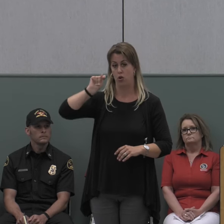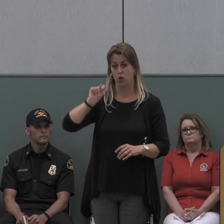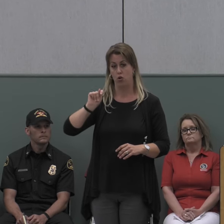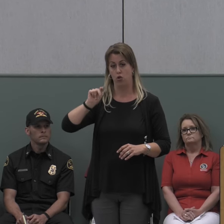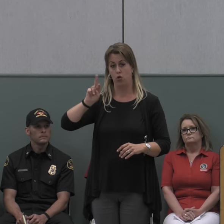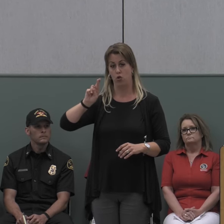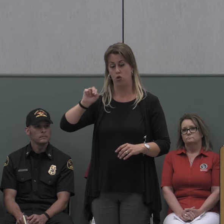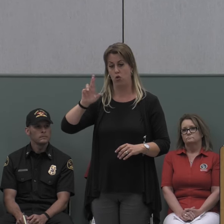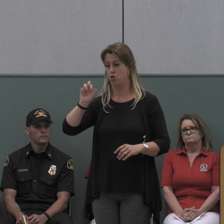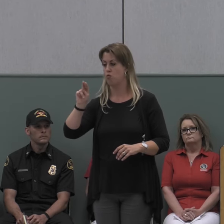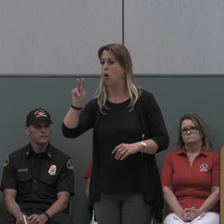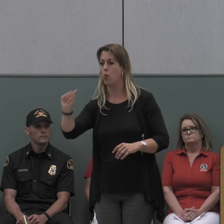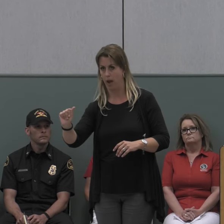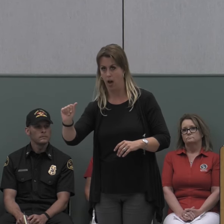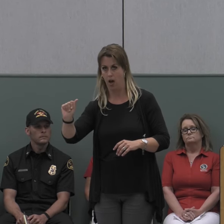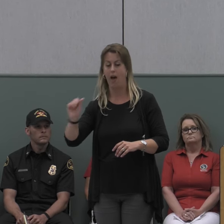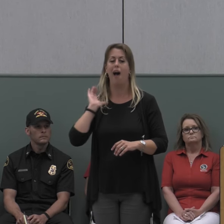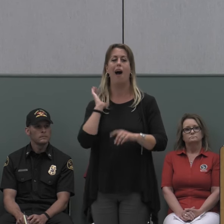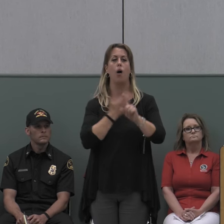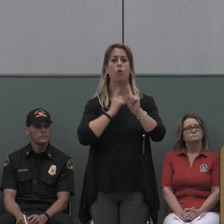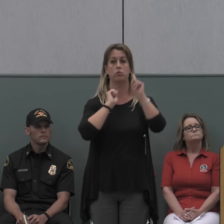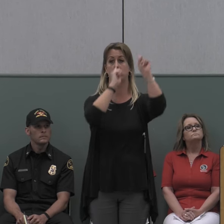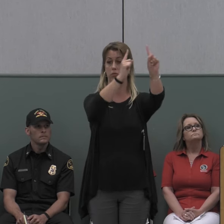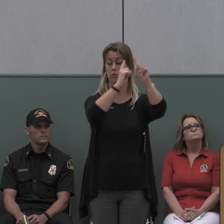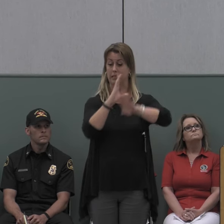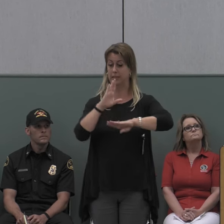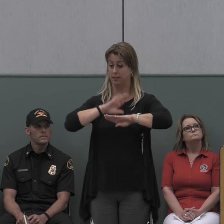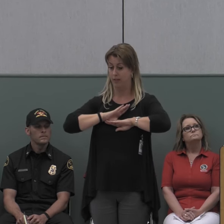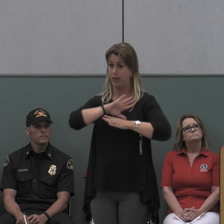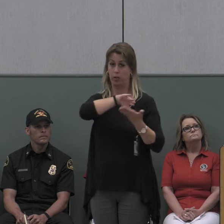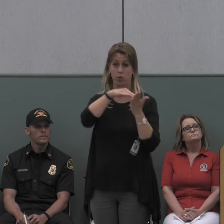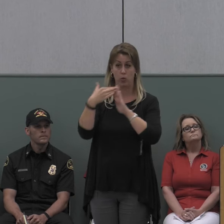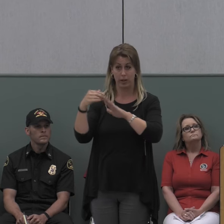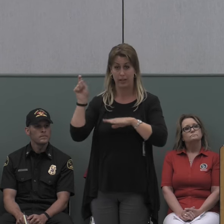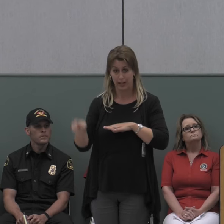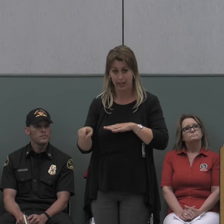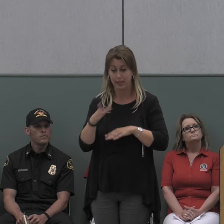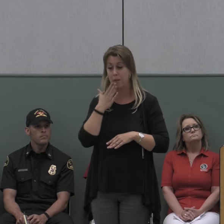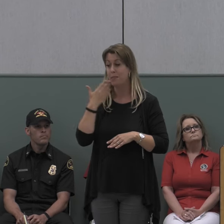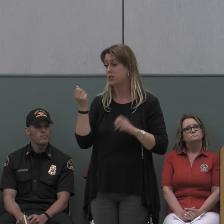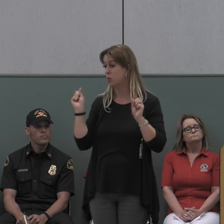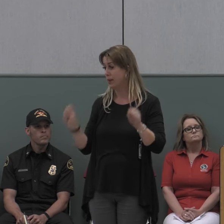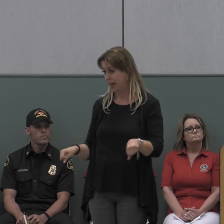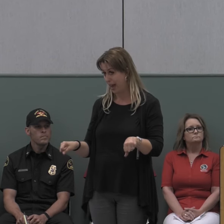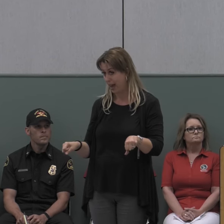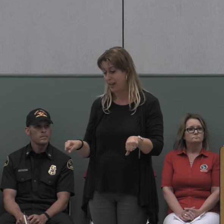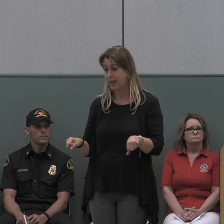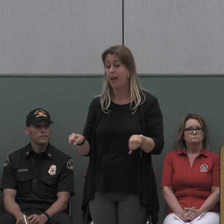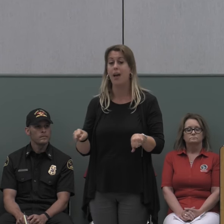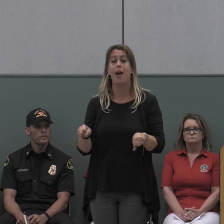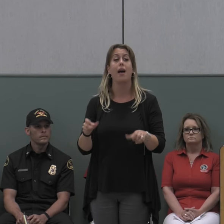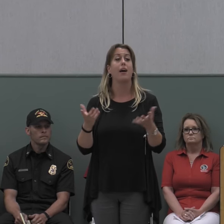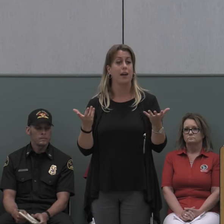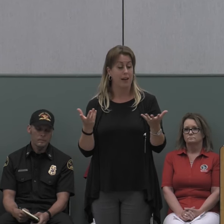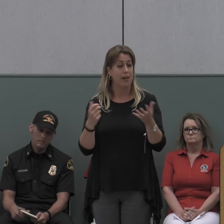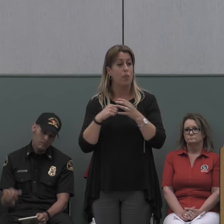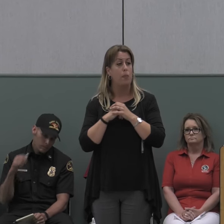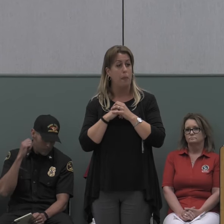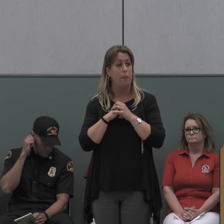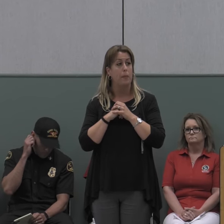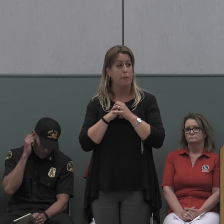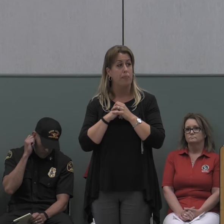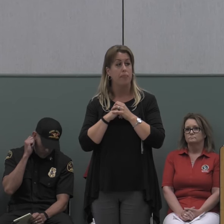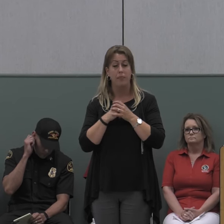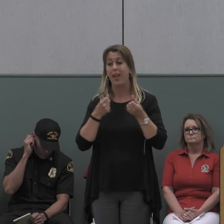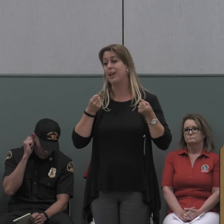been to try to meet the vital needs of the community as best we can, start focusing on getting life as